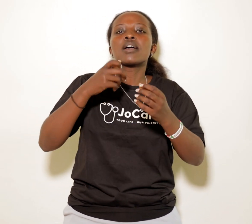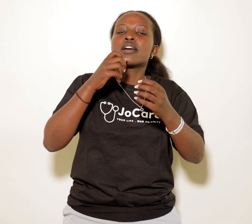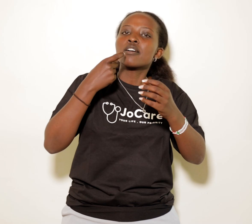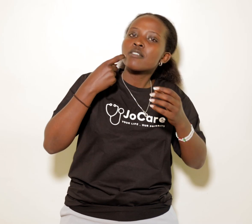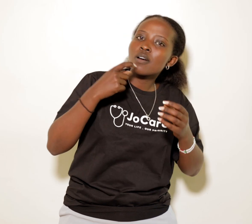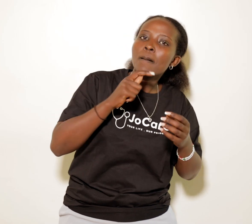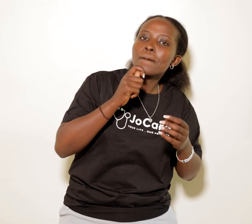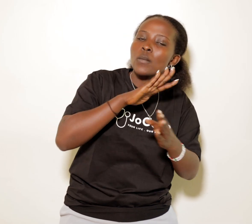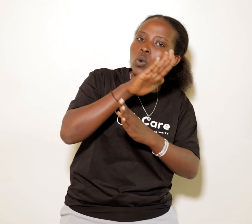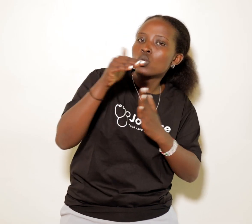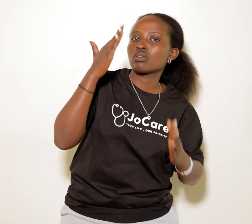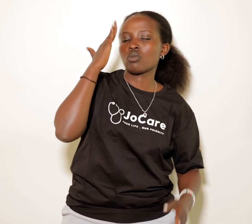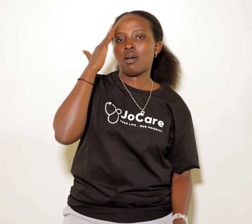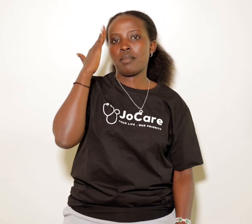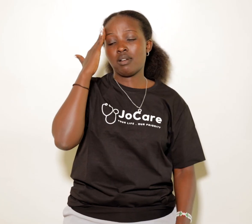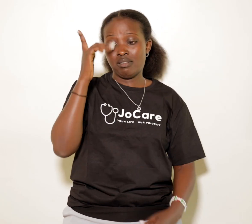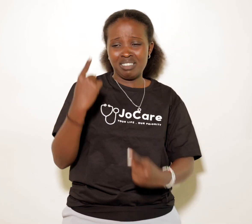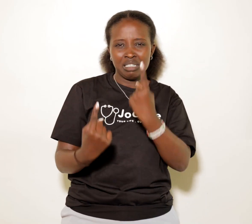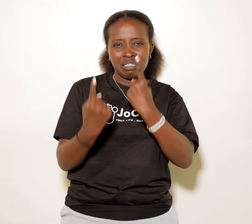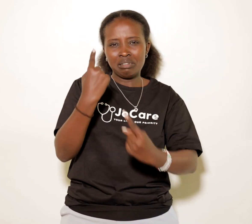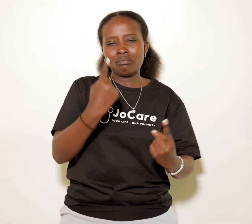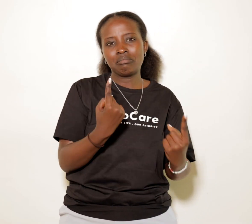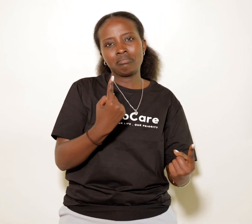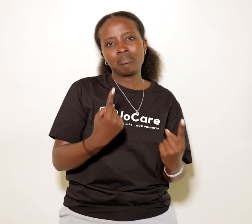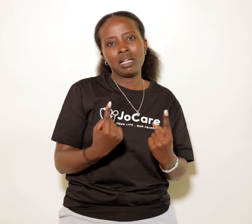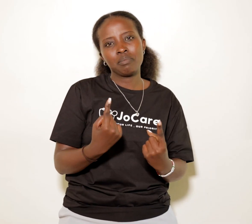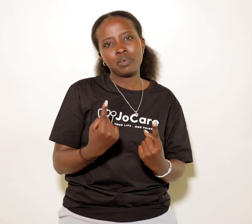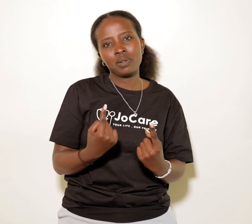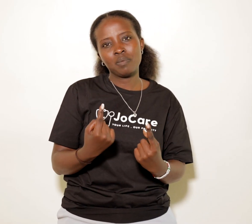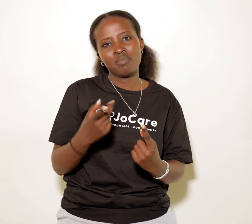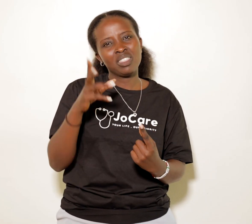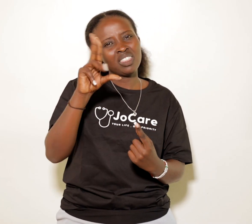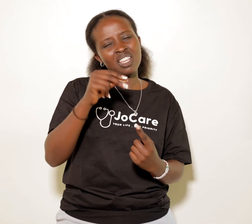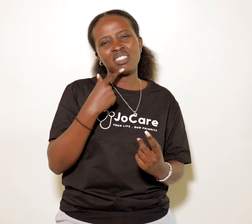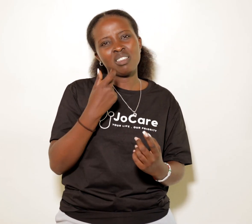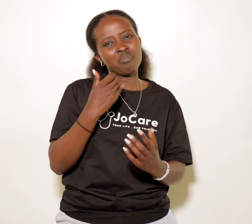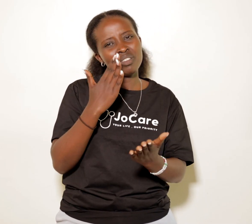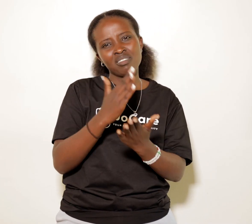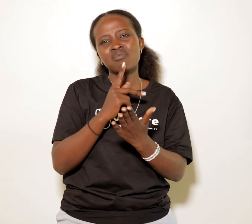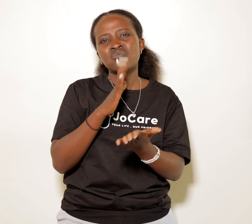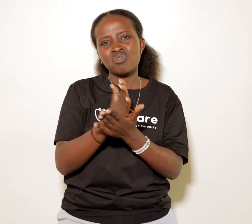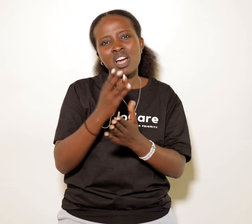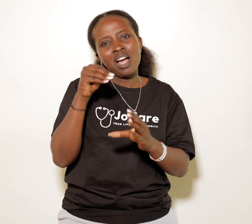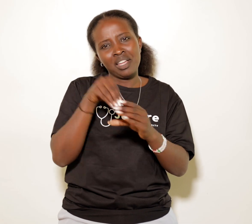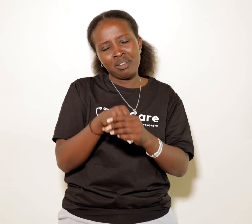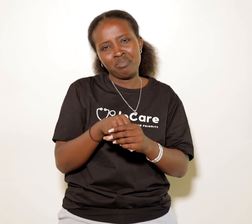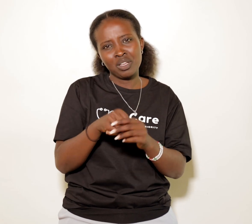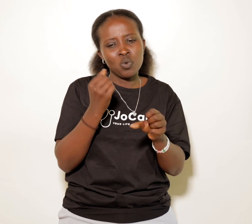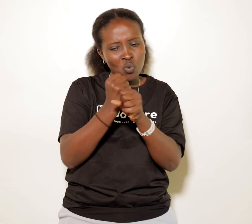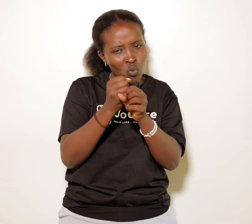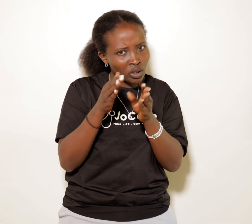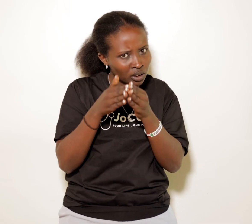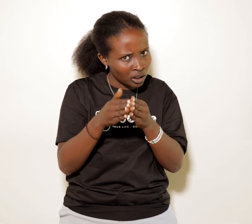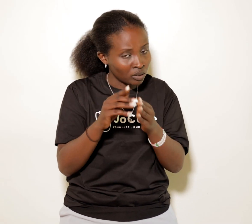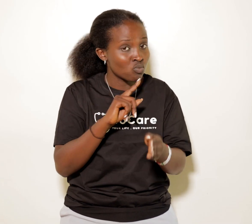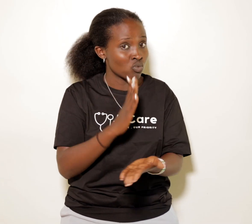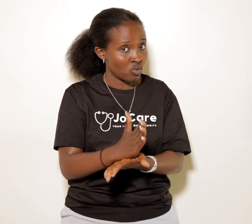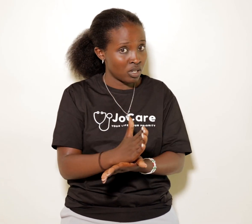time. Sometimes the people, they think that it is not right for people with disabilities to have sex. Yeah, that